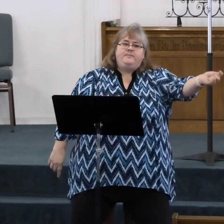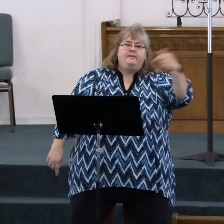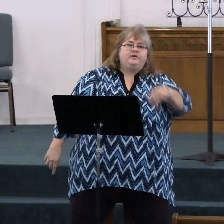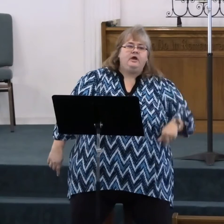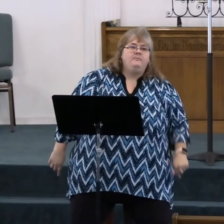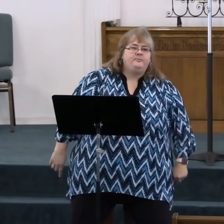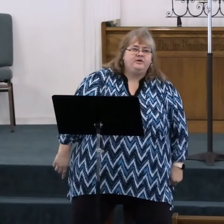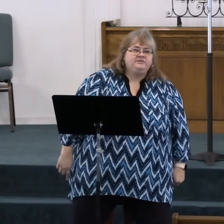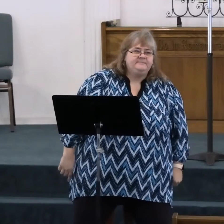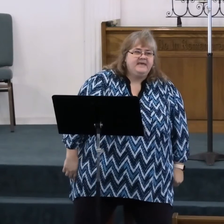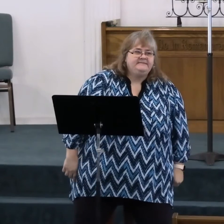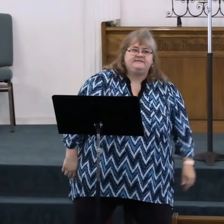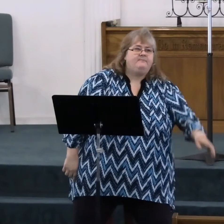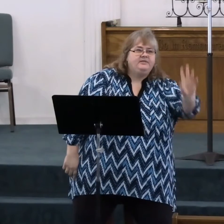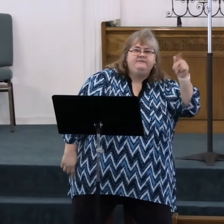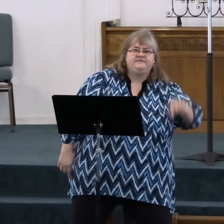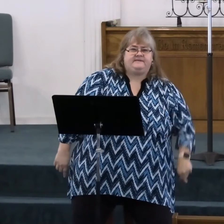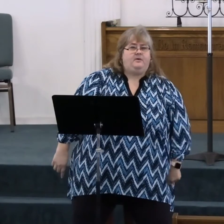be able to come and preach this message. I believe it so.